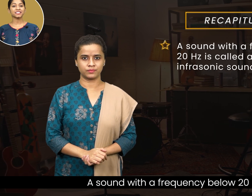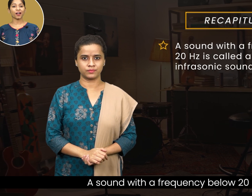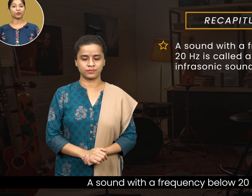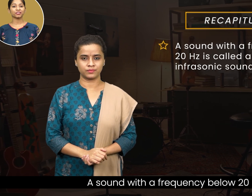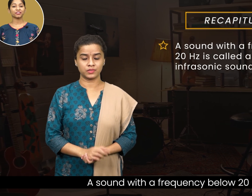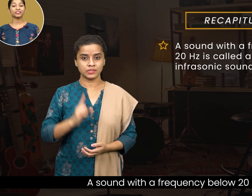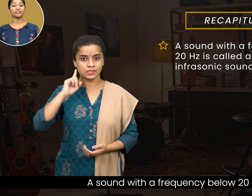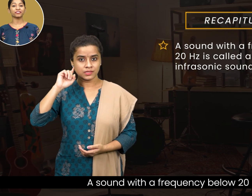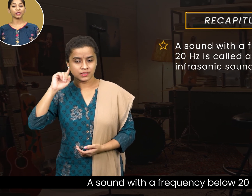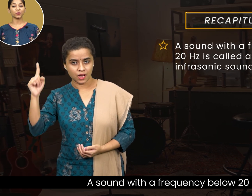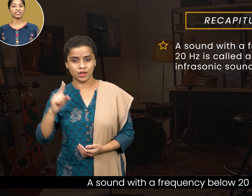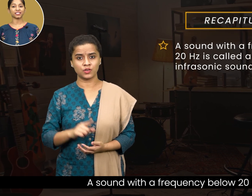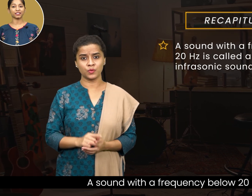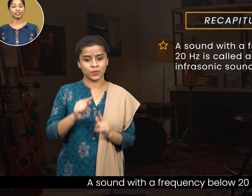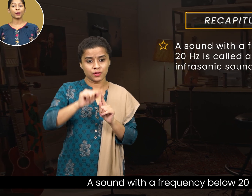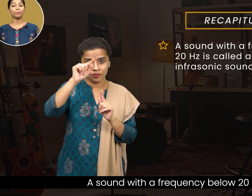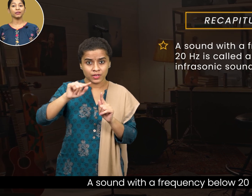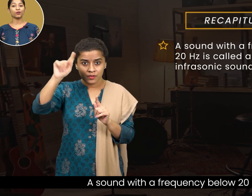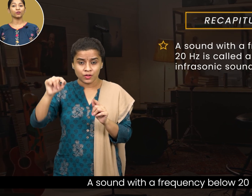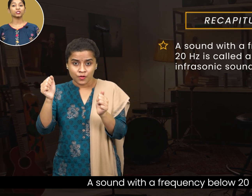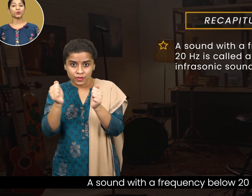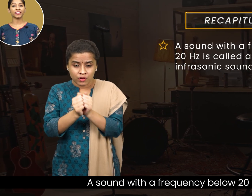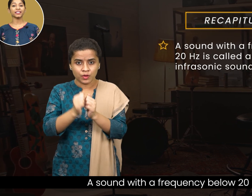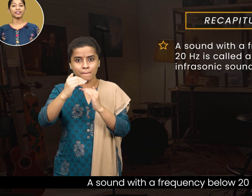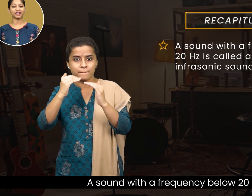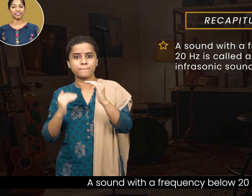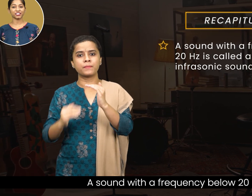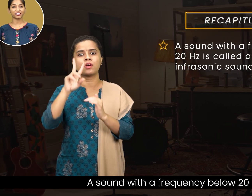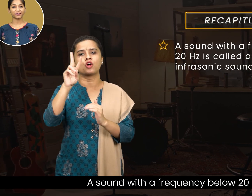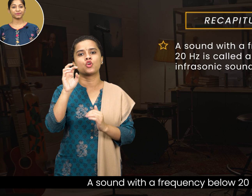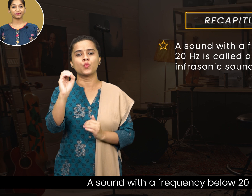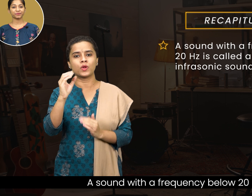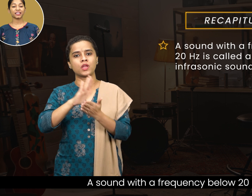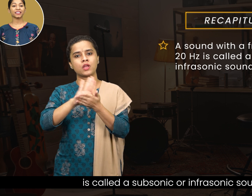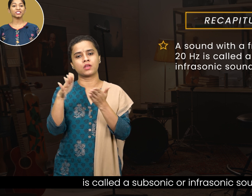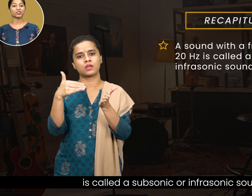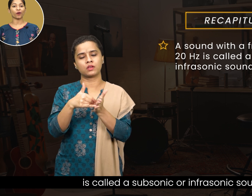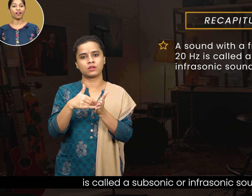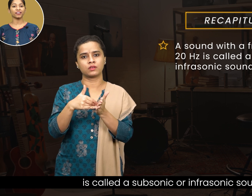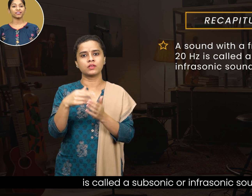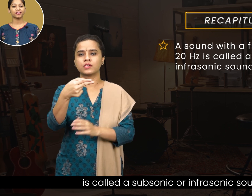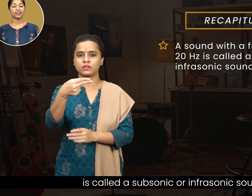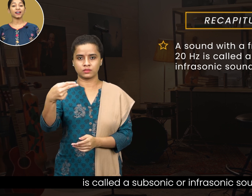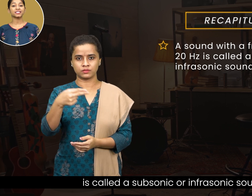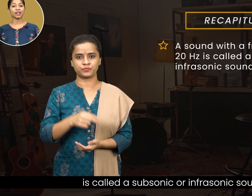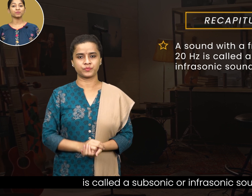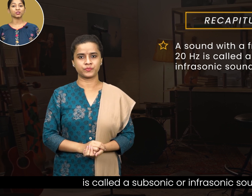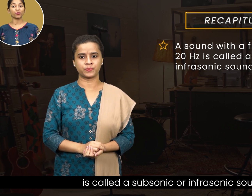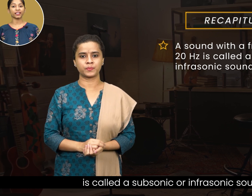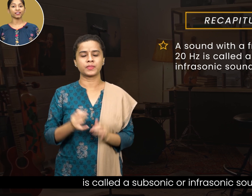A sound with a frequency below 20 Hz is called